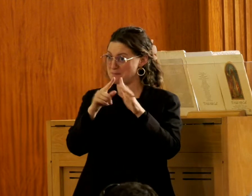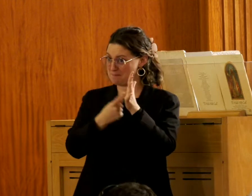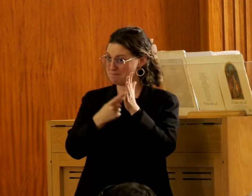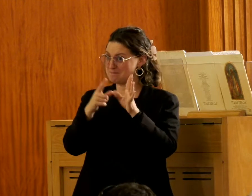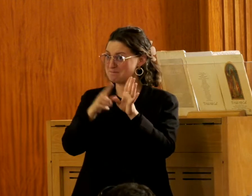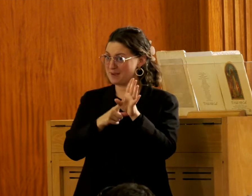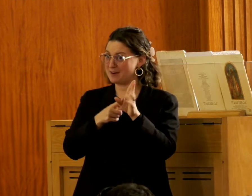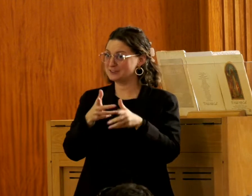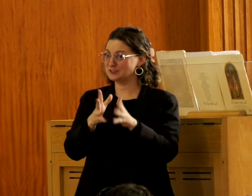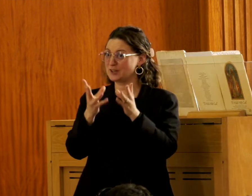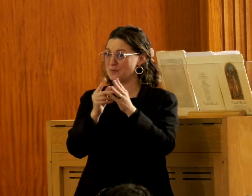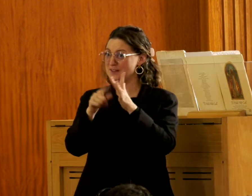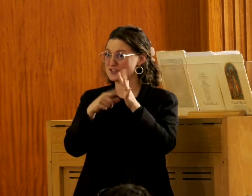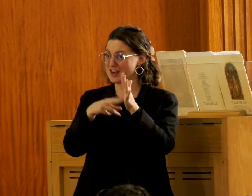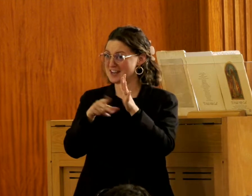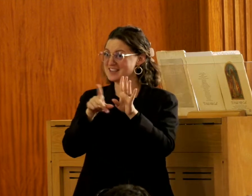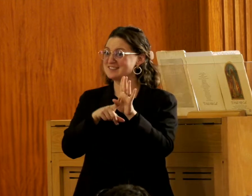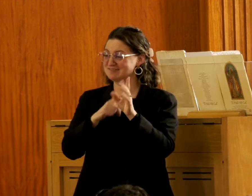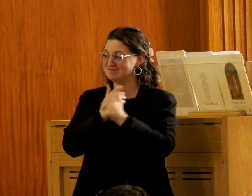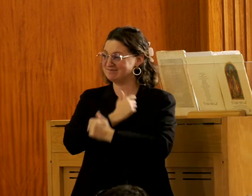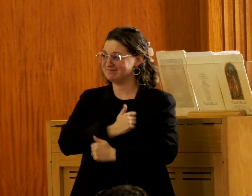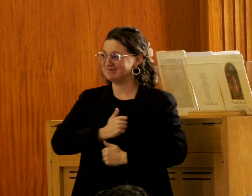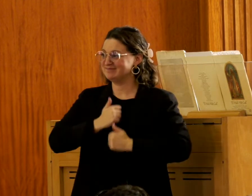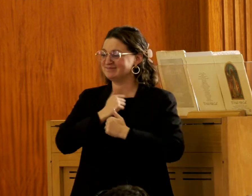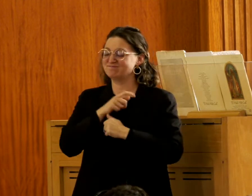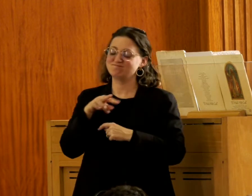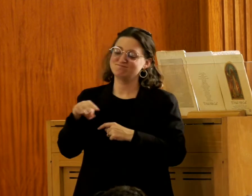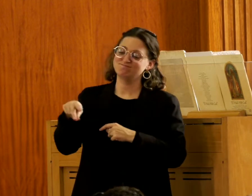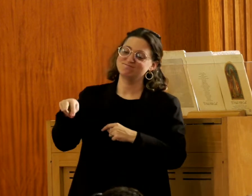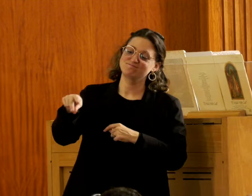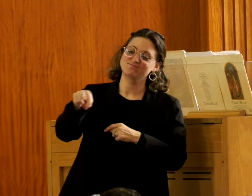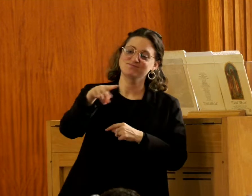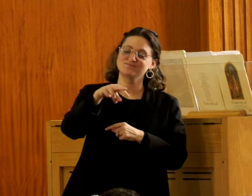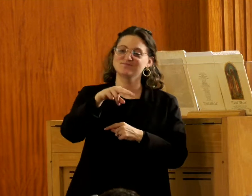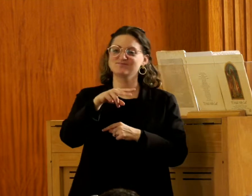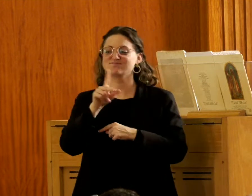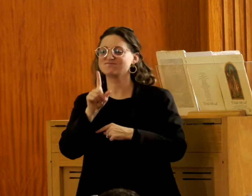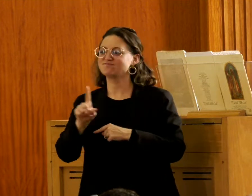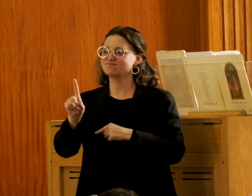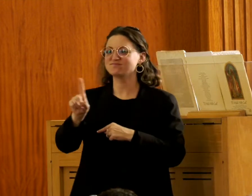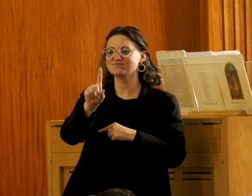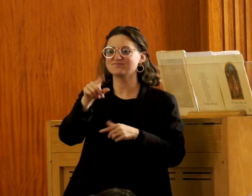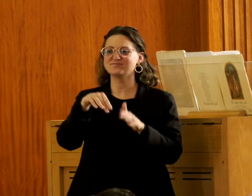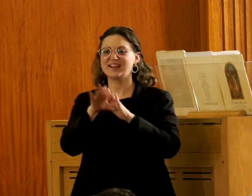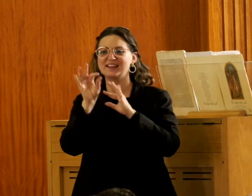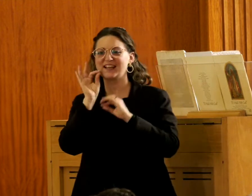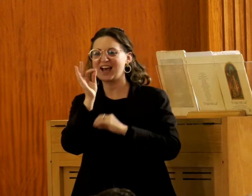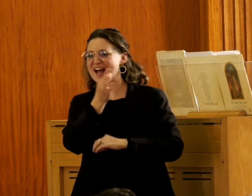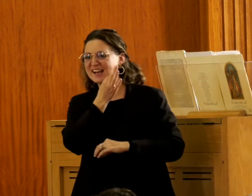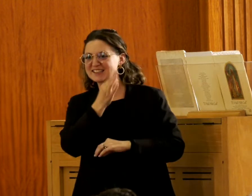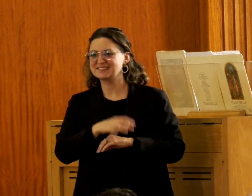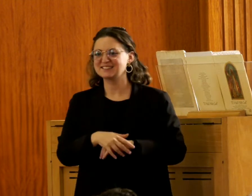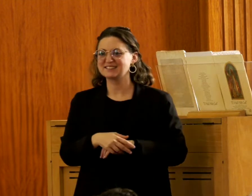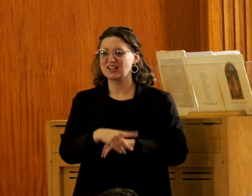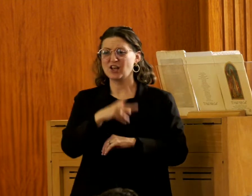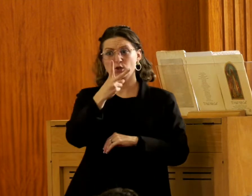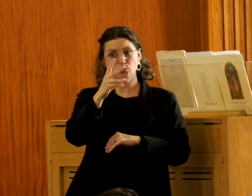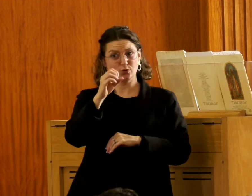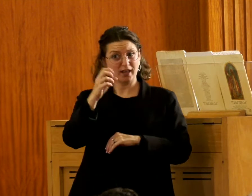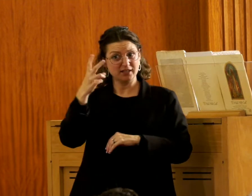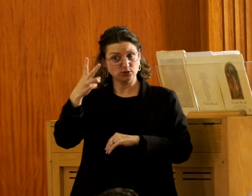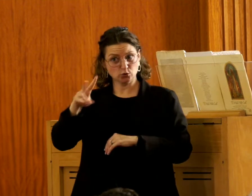with Jenny and loved being able to wander around the garden again. In January 2020, during the